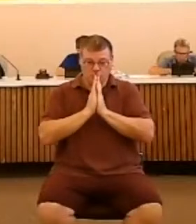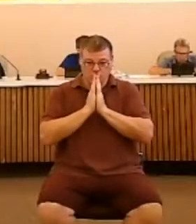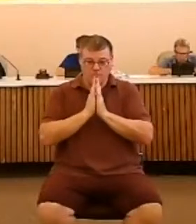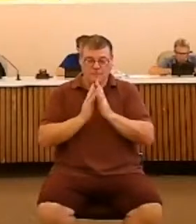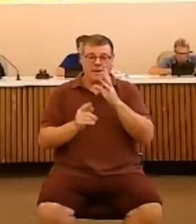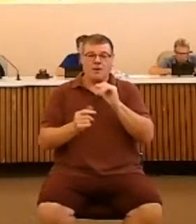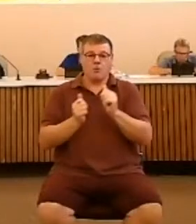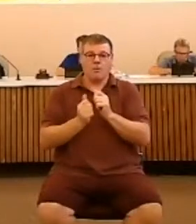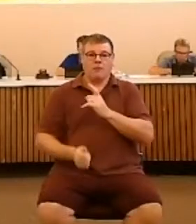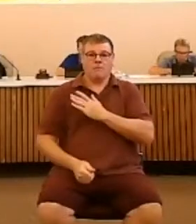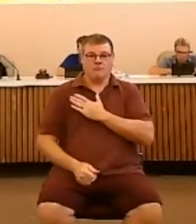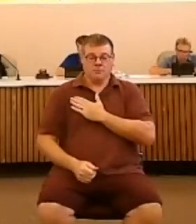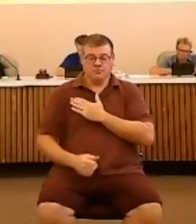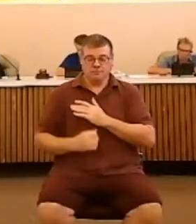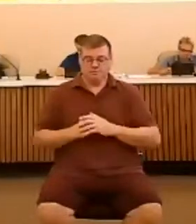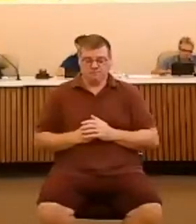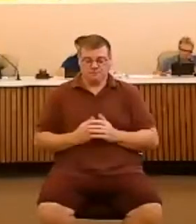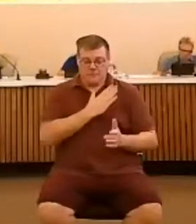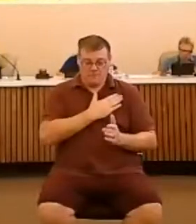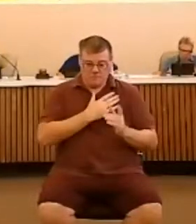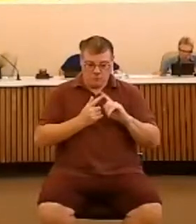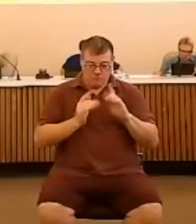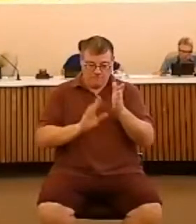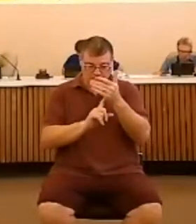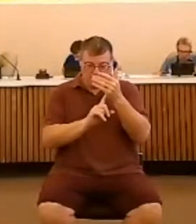Pledge of Allegiance to the flag.